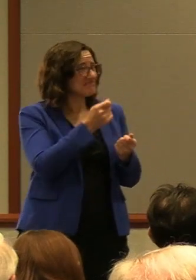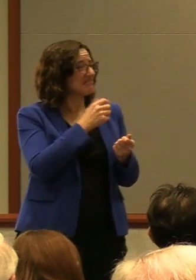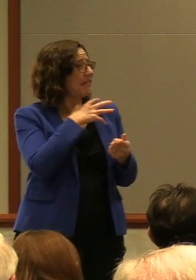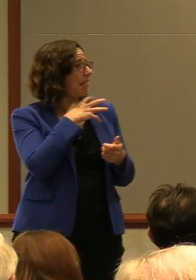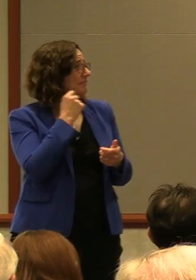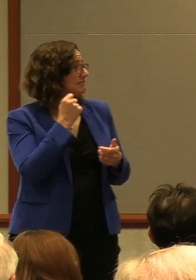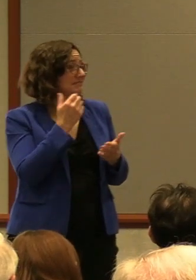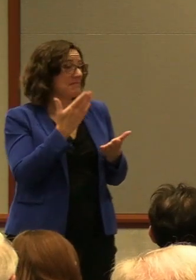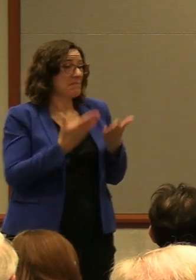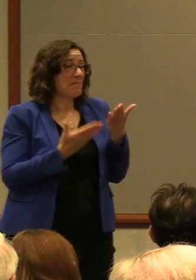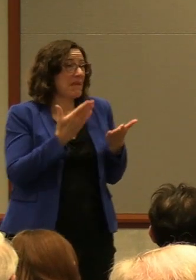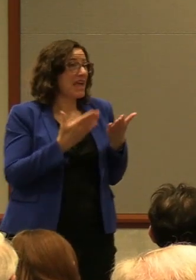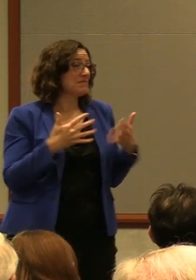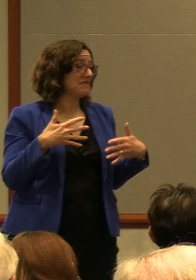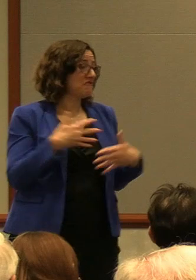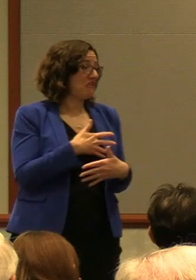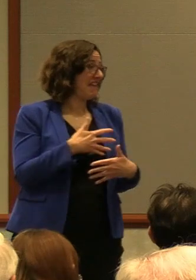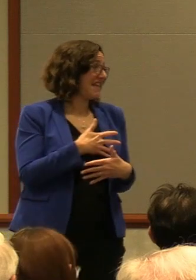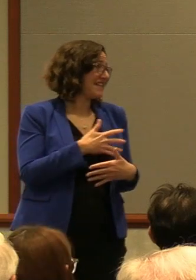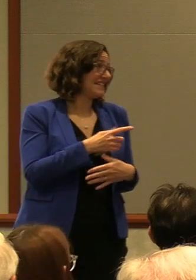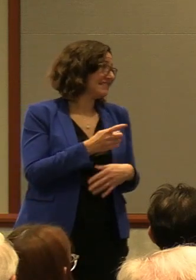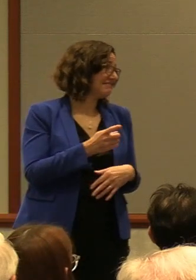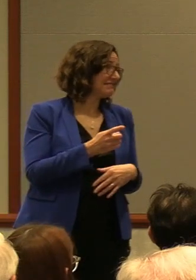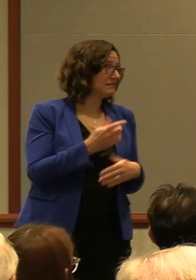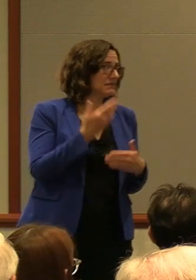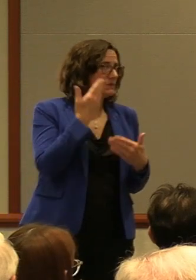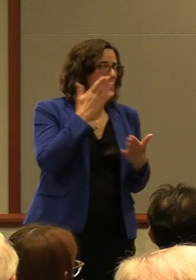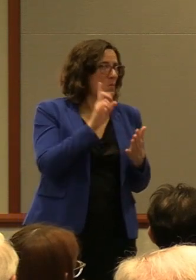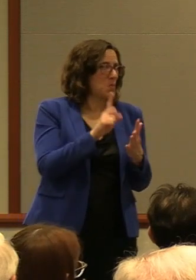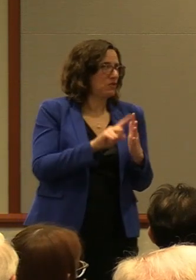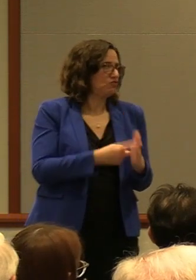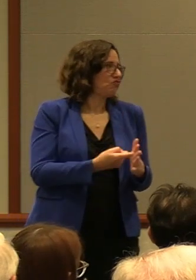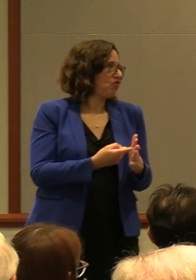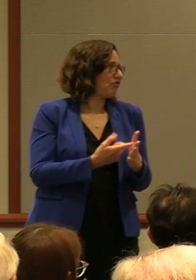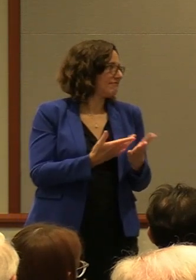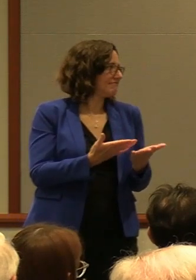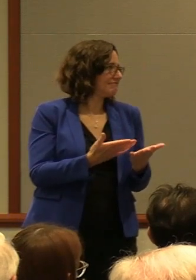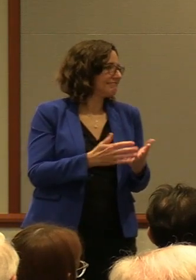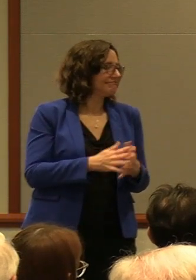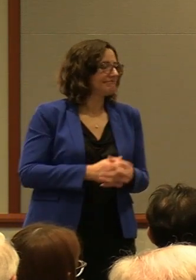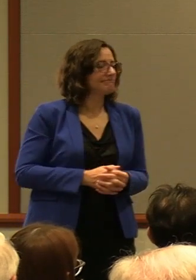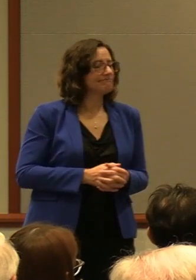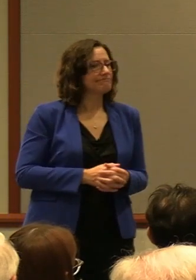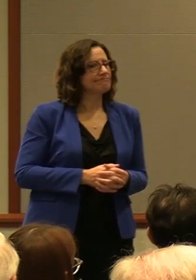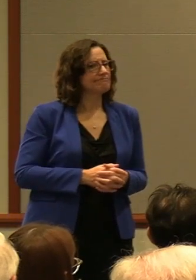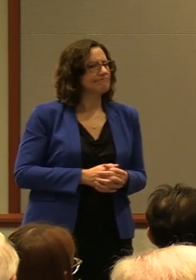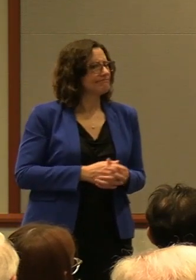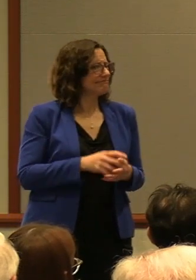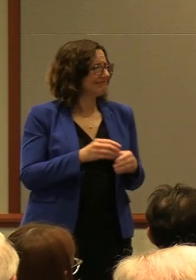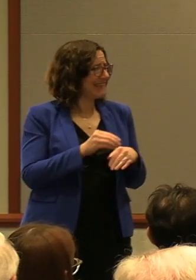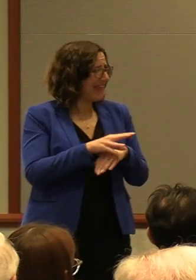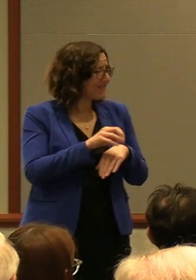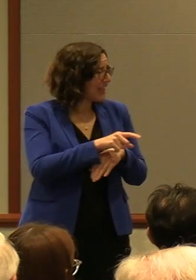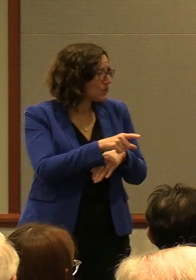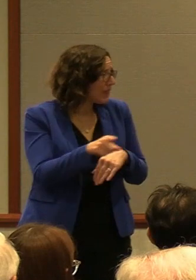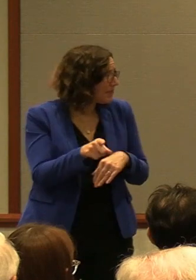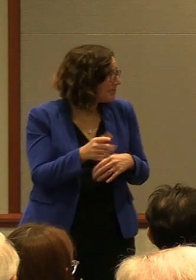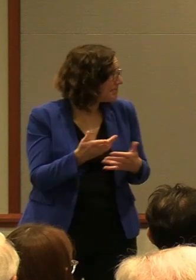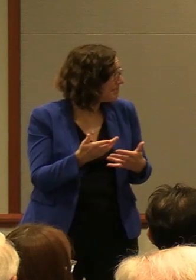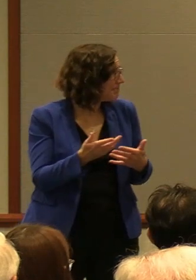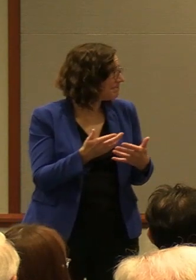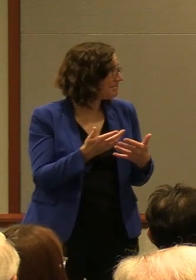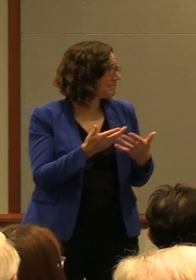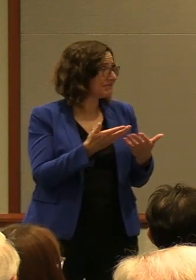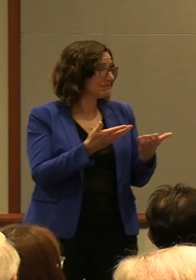be afraid of not knowing where to start. What advice can I give them? What